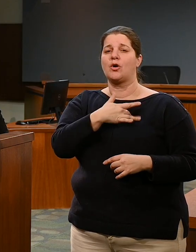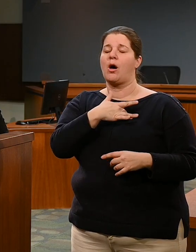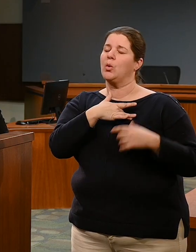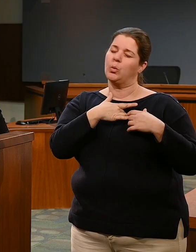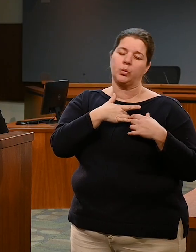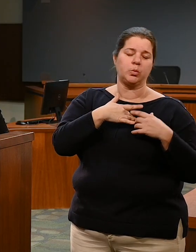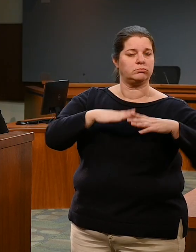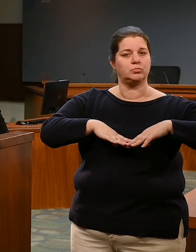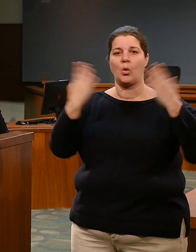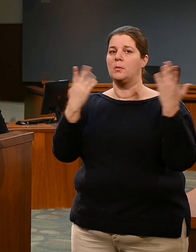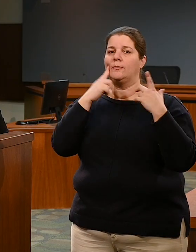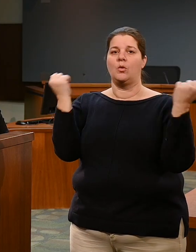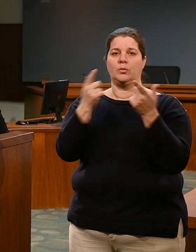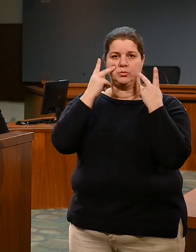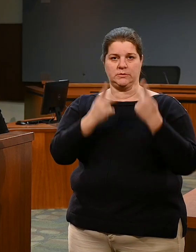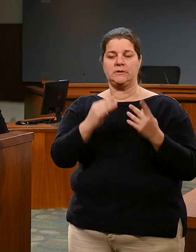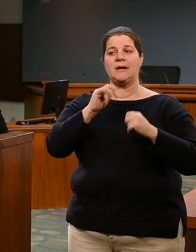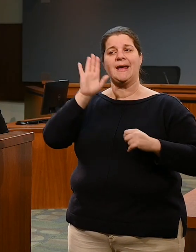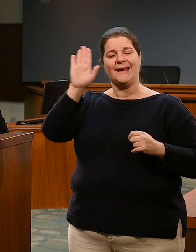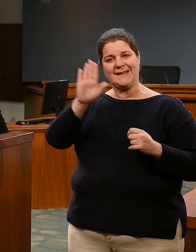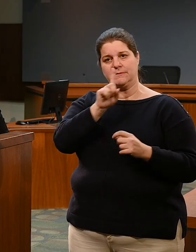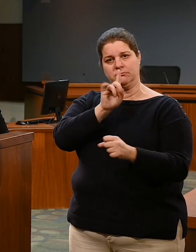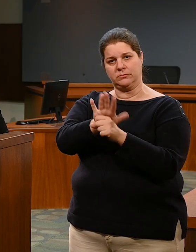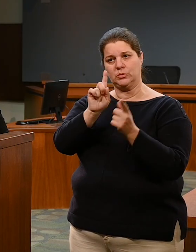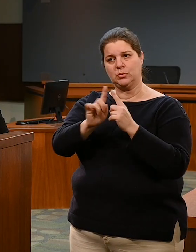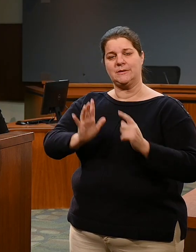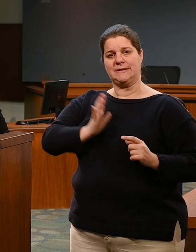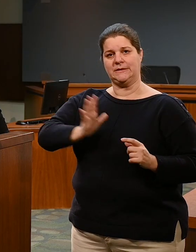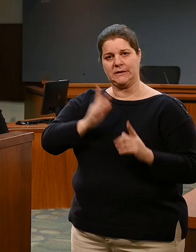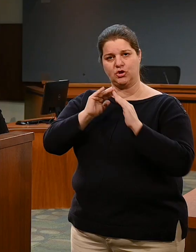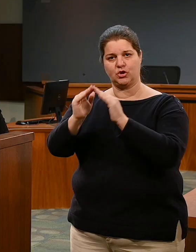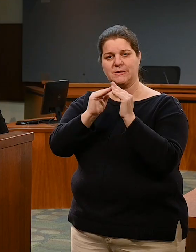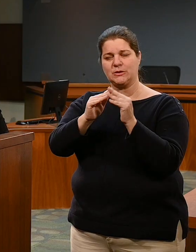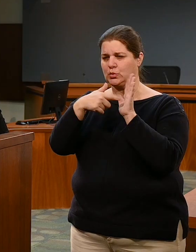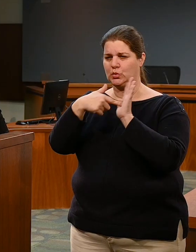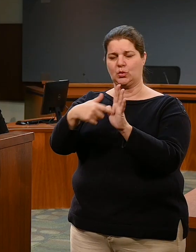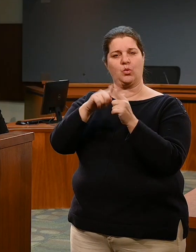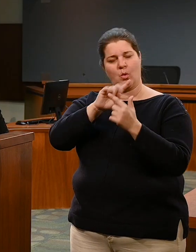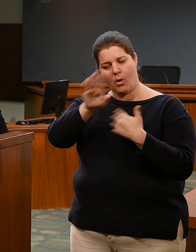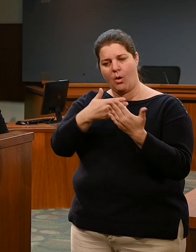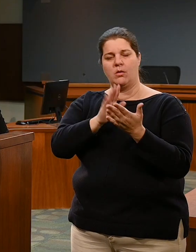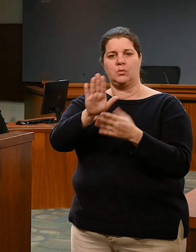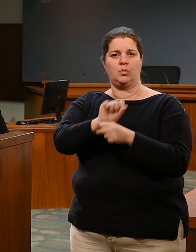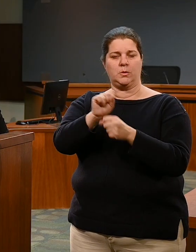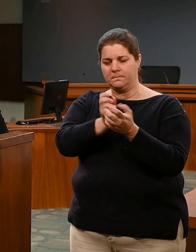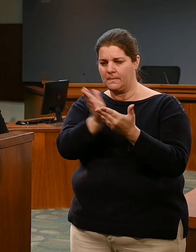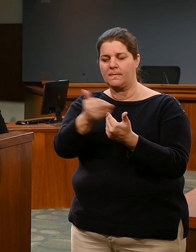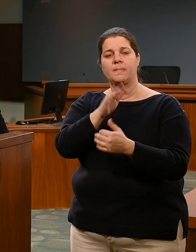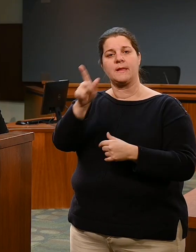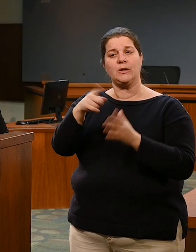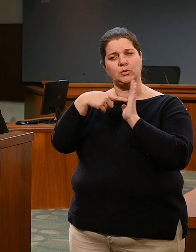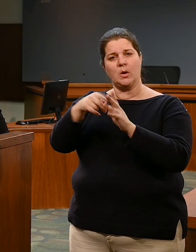commitment to people, dignity, and justice is felt in every part of this work. His leadership reminded us that policy must always be rooted